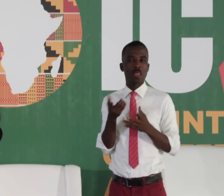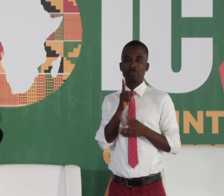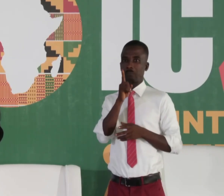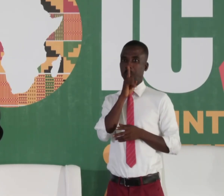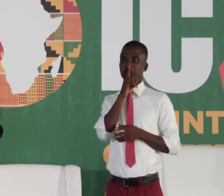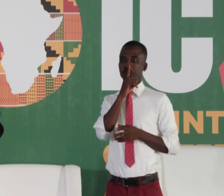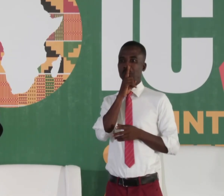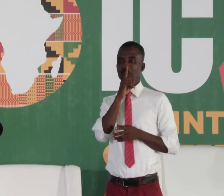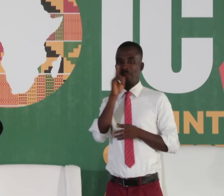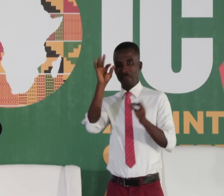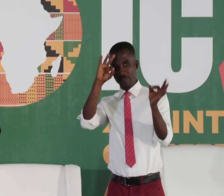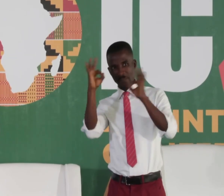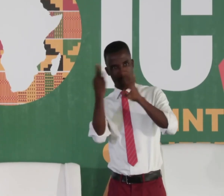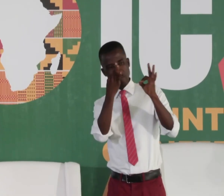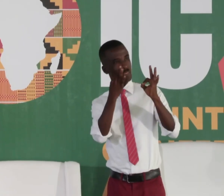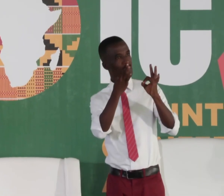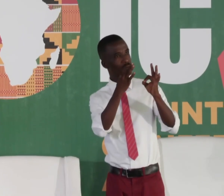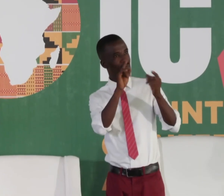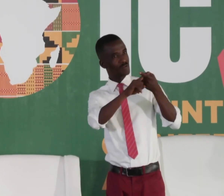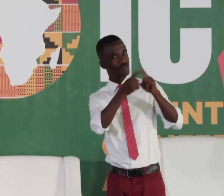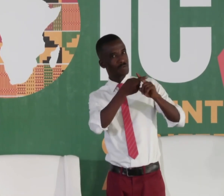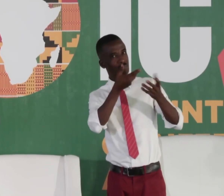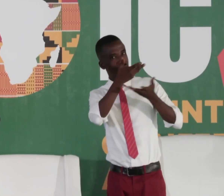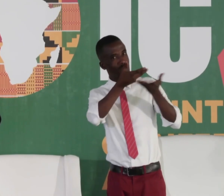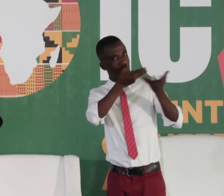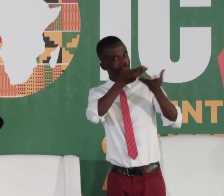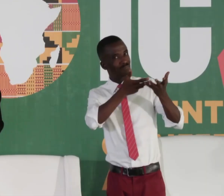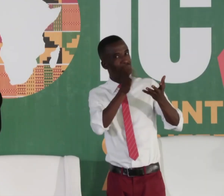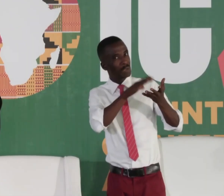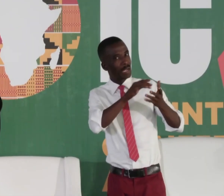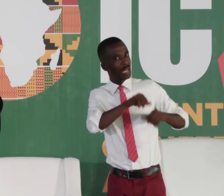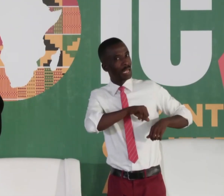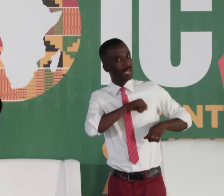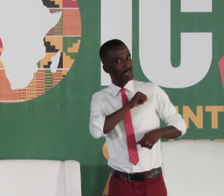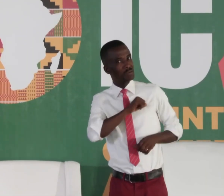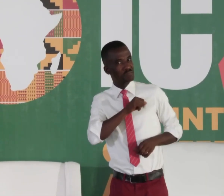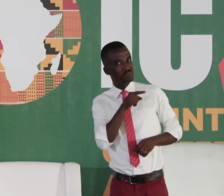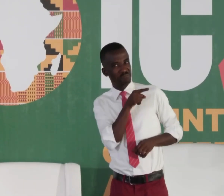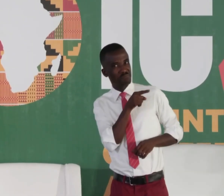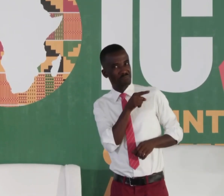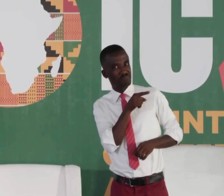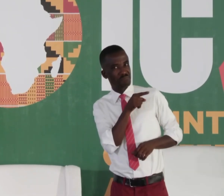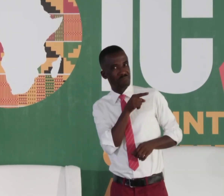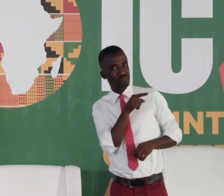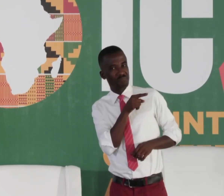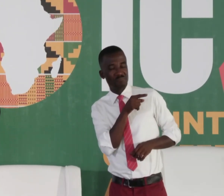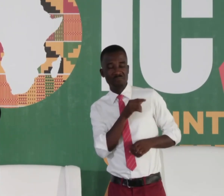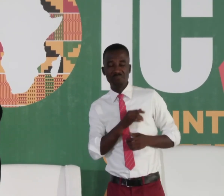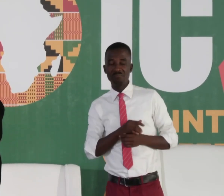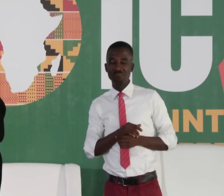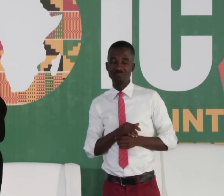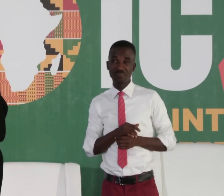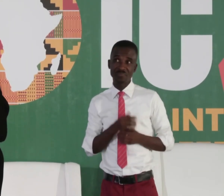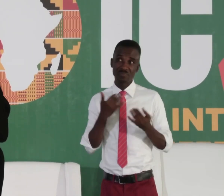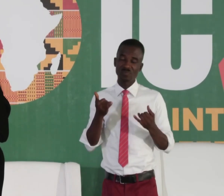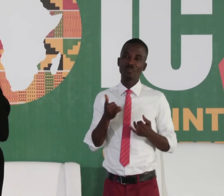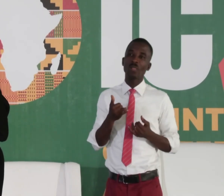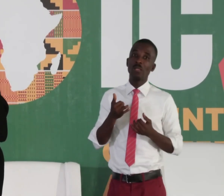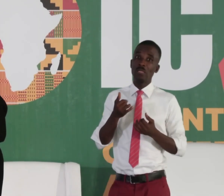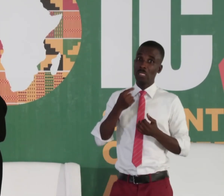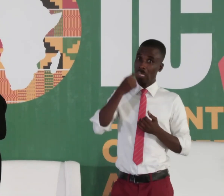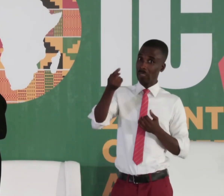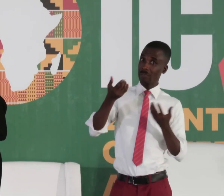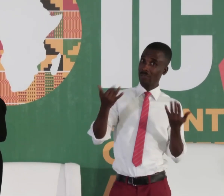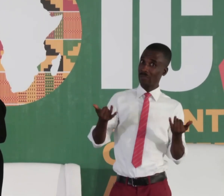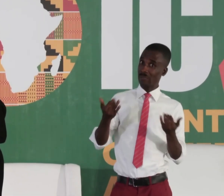in the community and carry out activities that they end up regretting. Next slide. So I want to use this